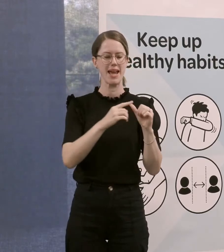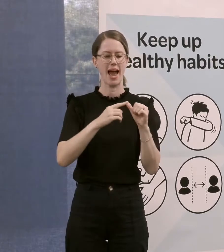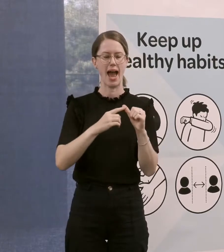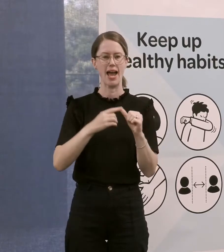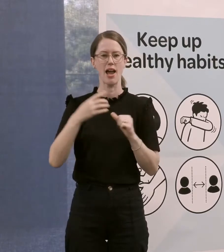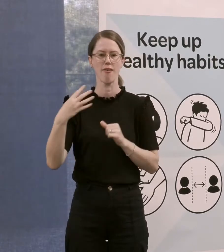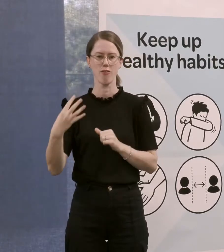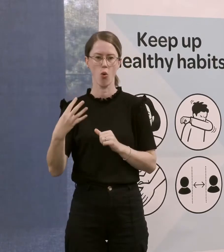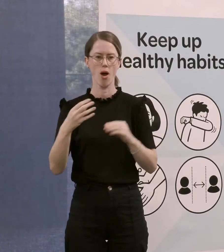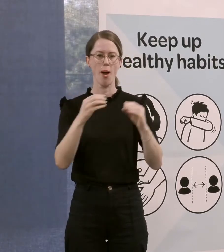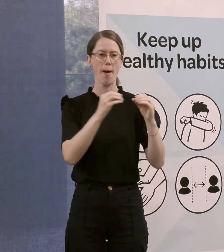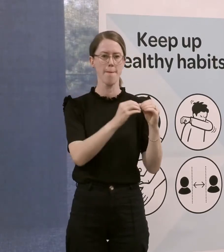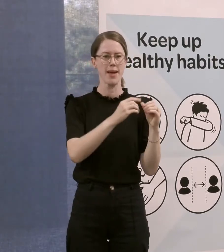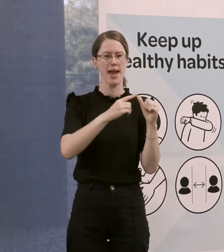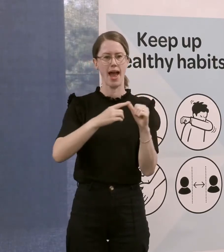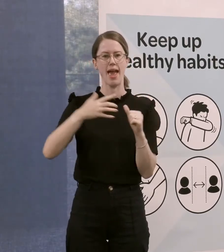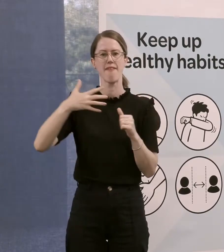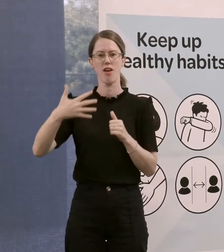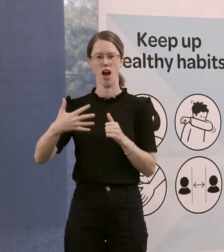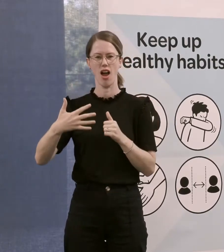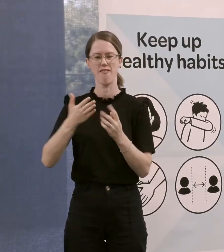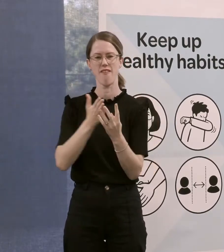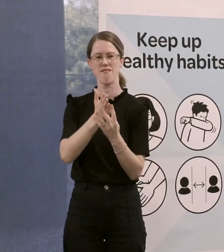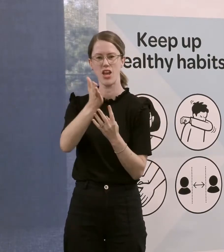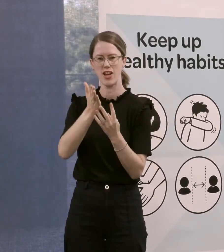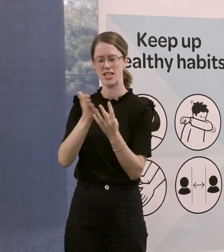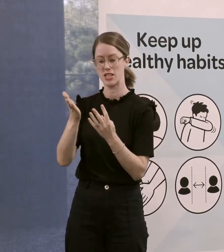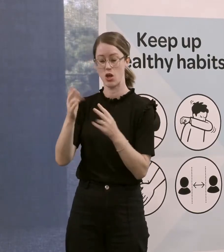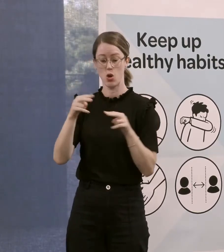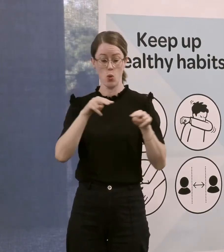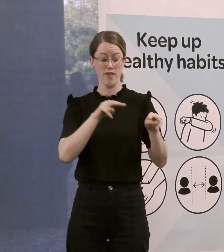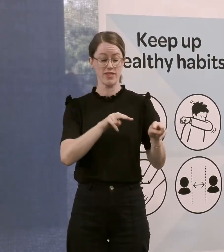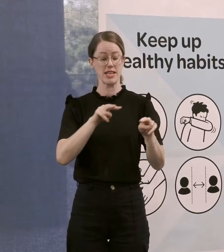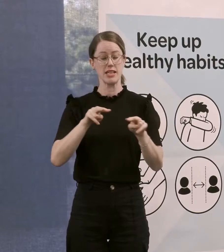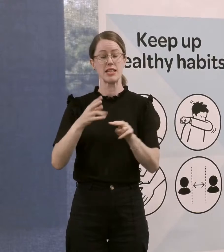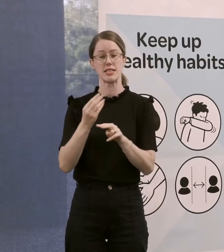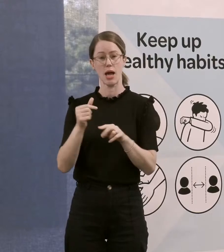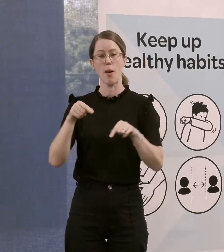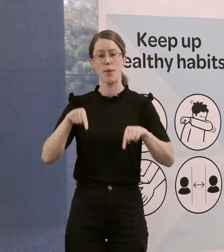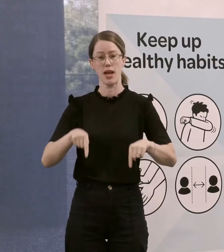BA5 subvariants. We've found a few cases of each of those here in New Zealand.